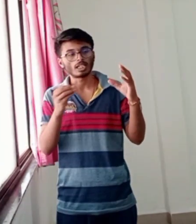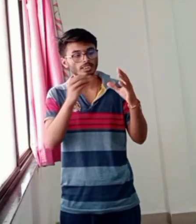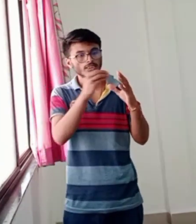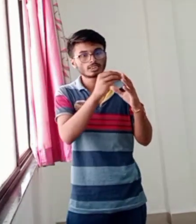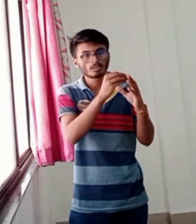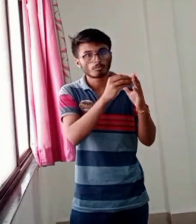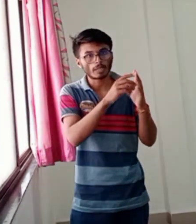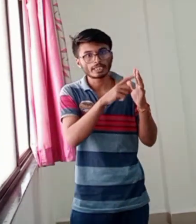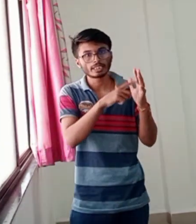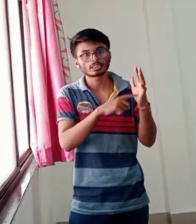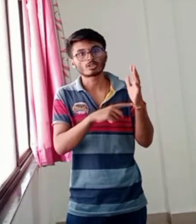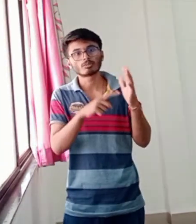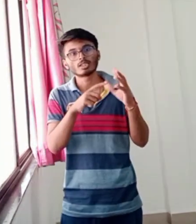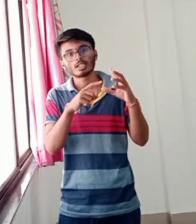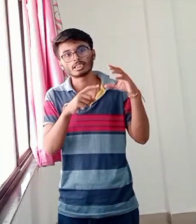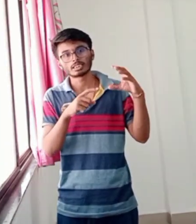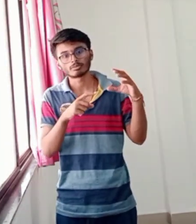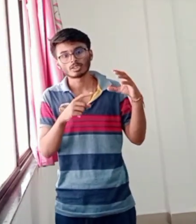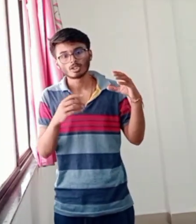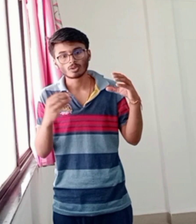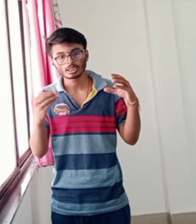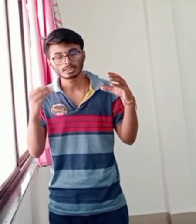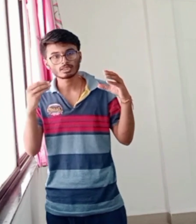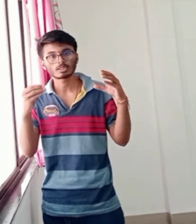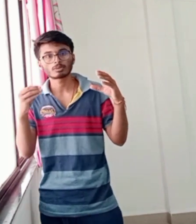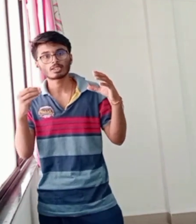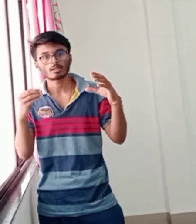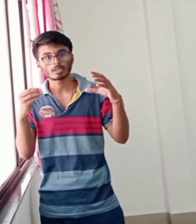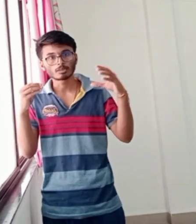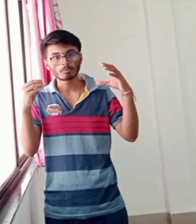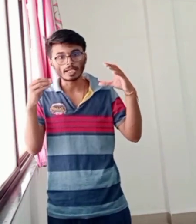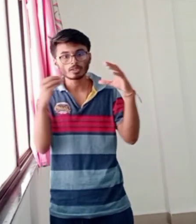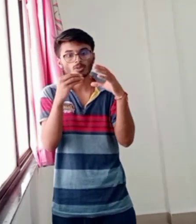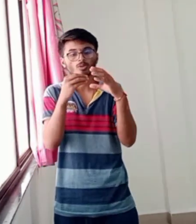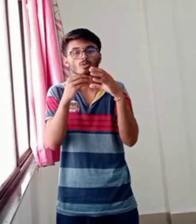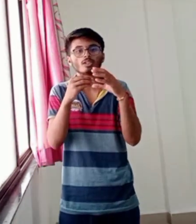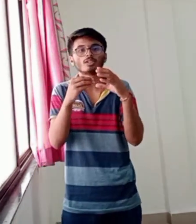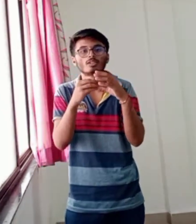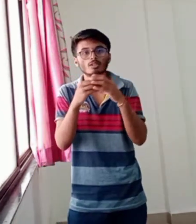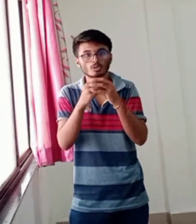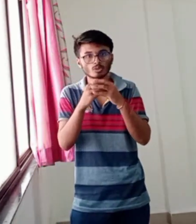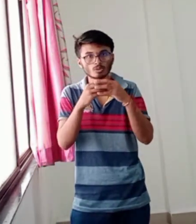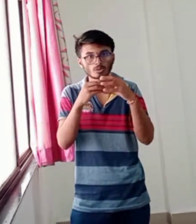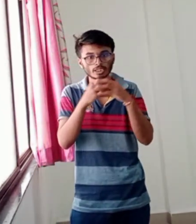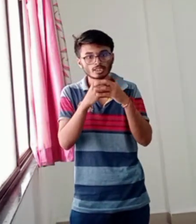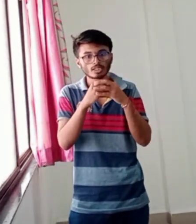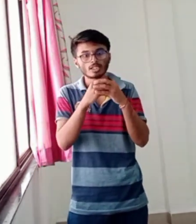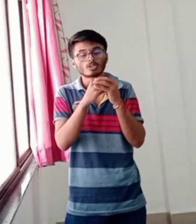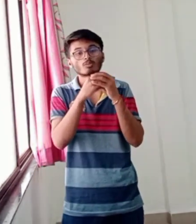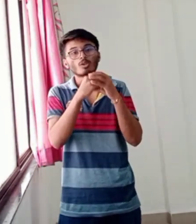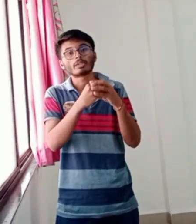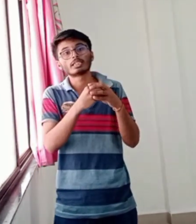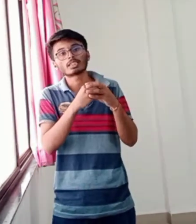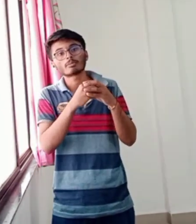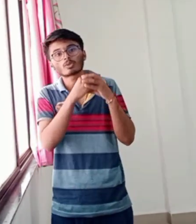this is the binding site of the enzyme. Okay, this is substrate, it bind together to form enzyme